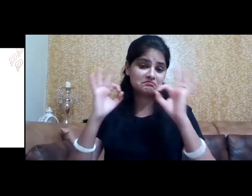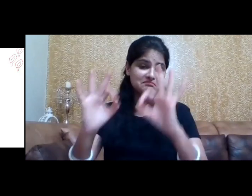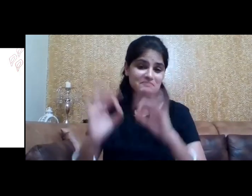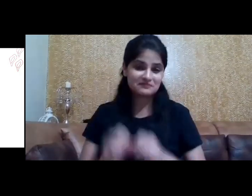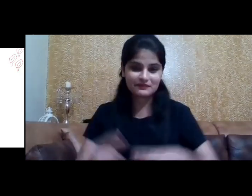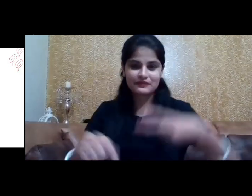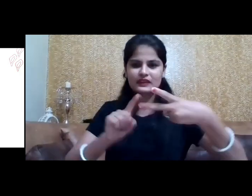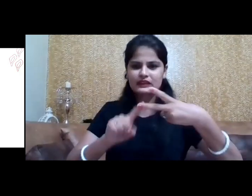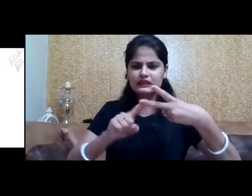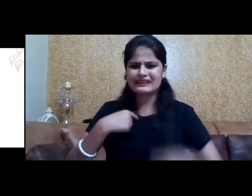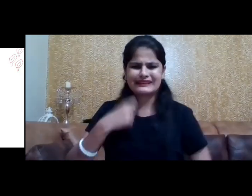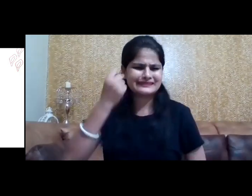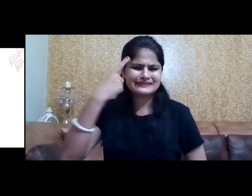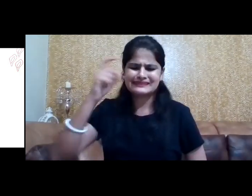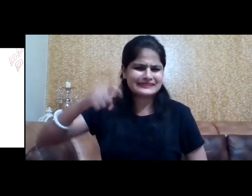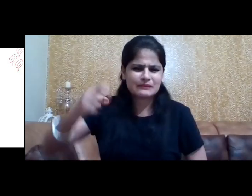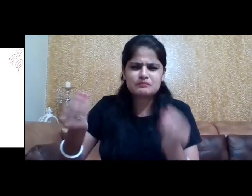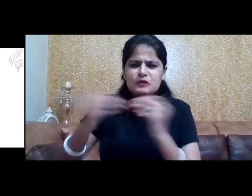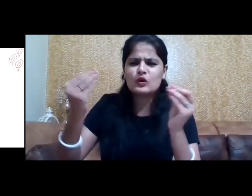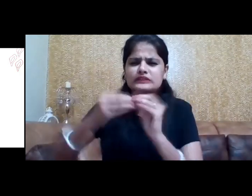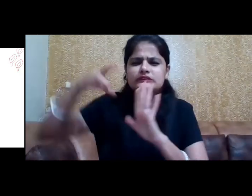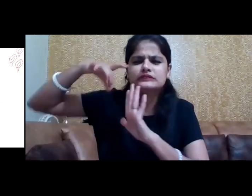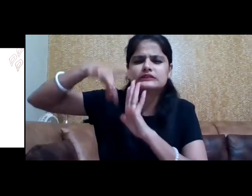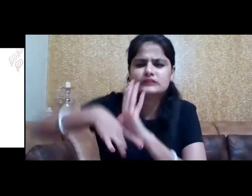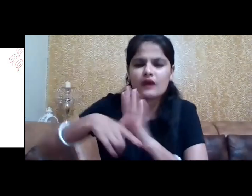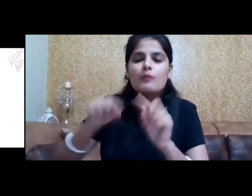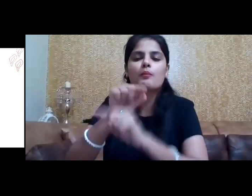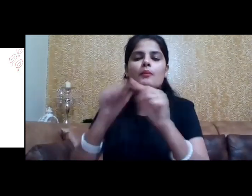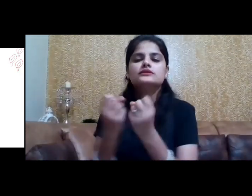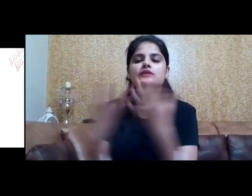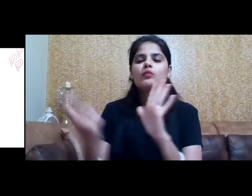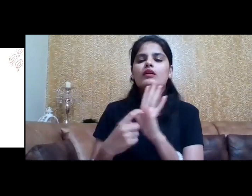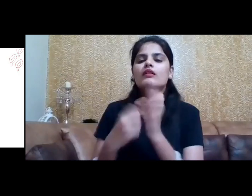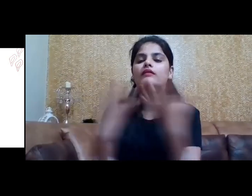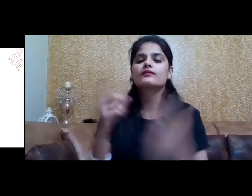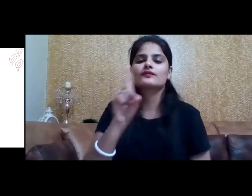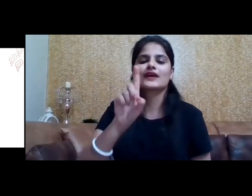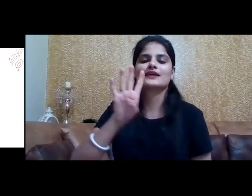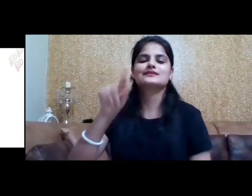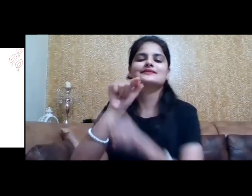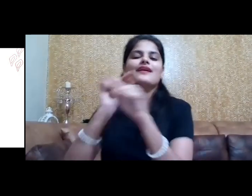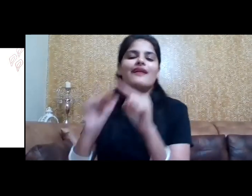83% of you have answered yes. Thank you. And I need more understanding, more in-depth detail.